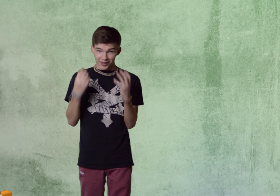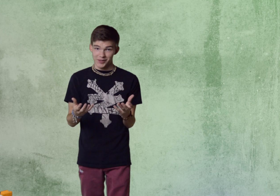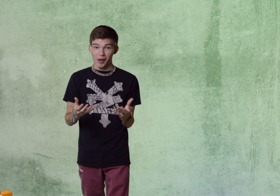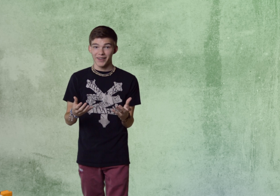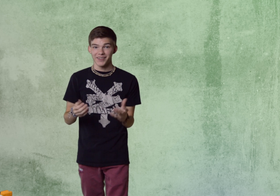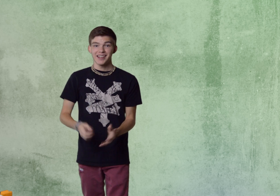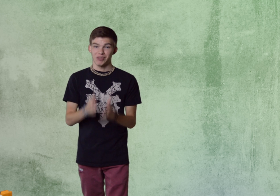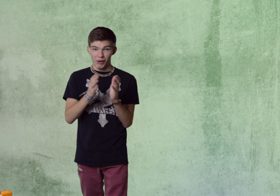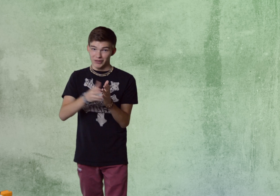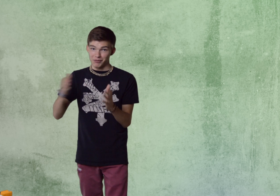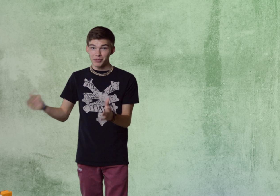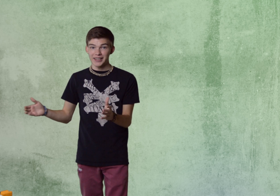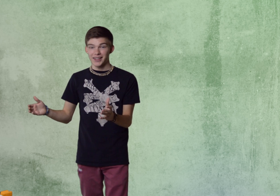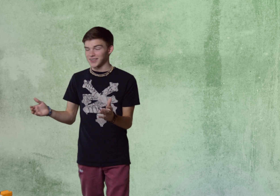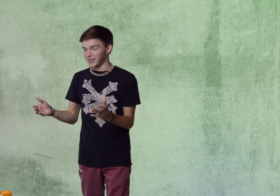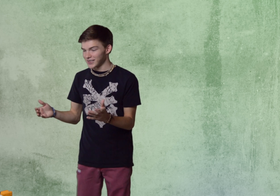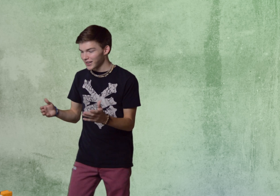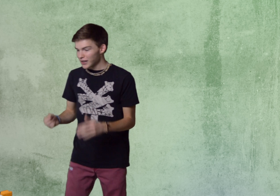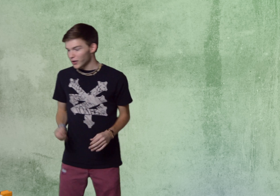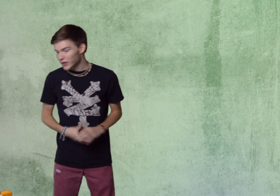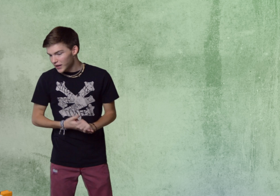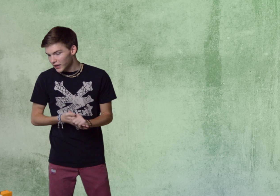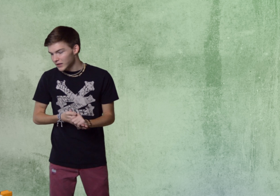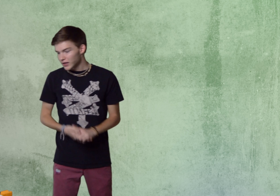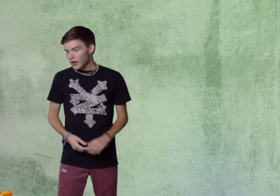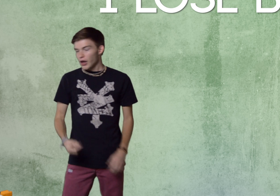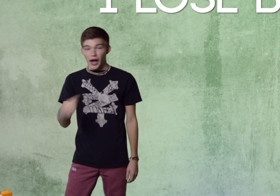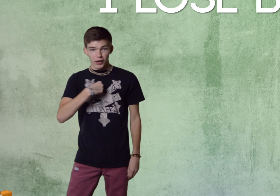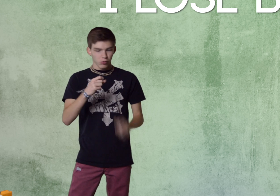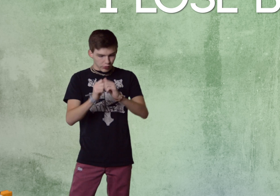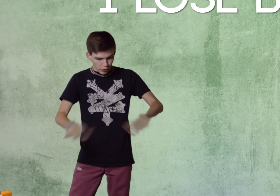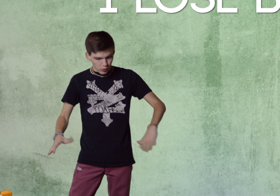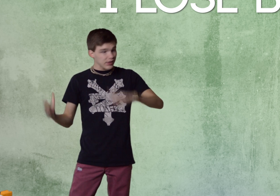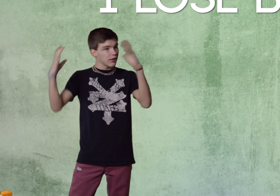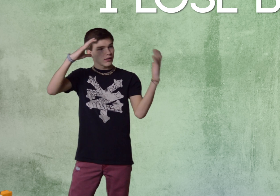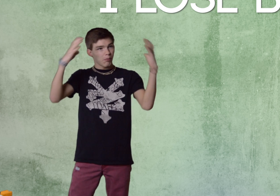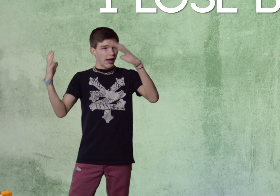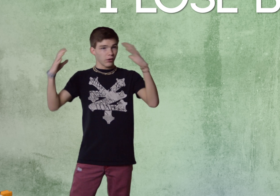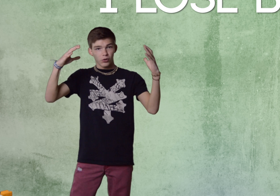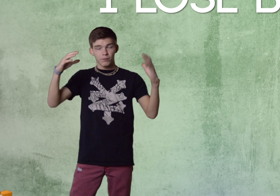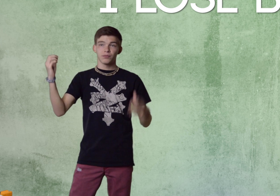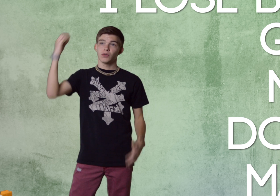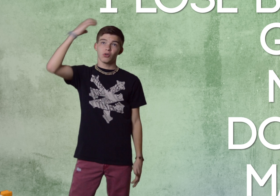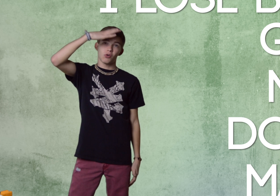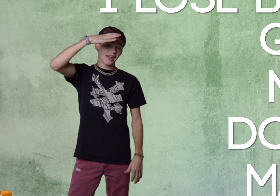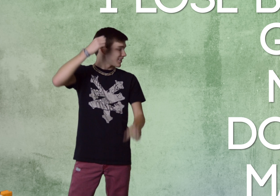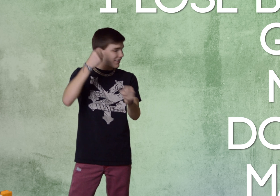does matter. So you have to complete that sentence. So it says, I will lose the battle. Grace